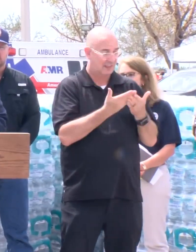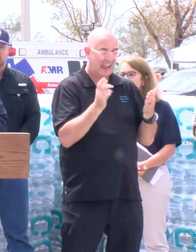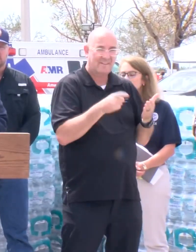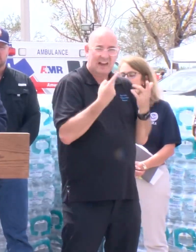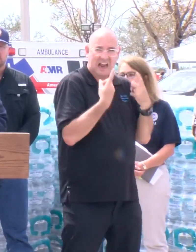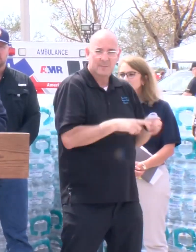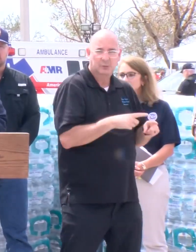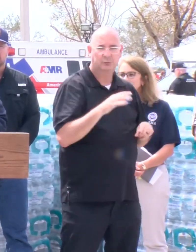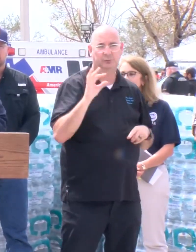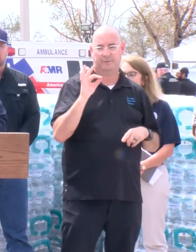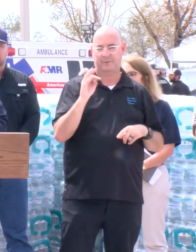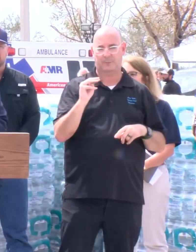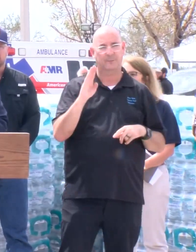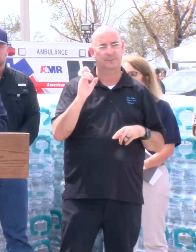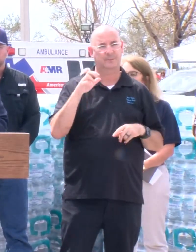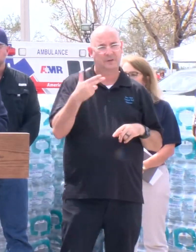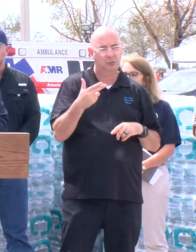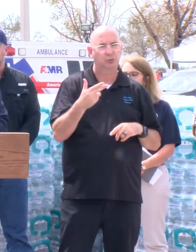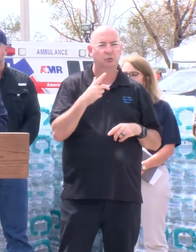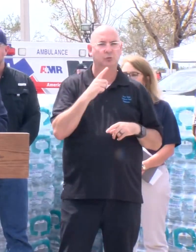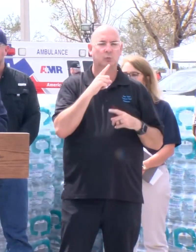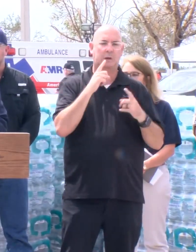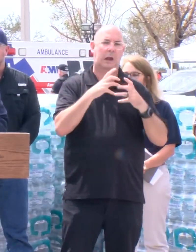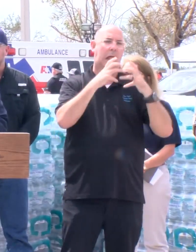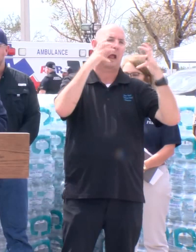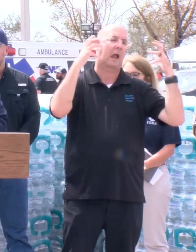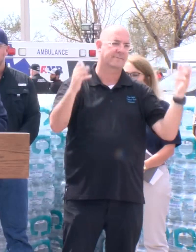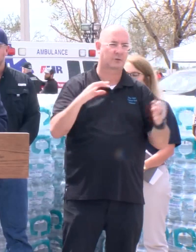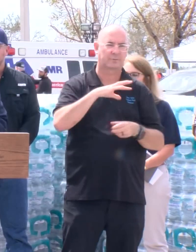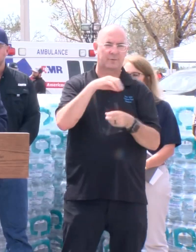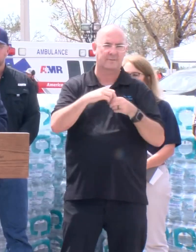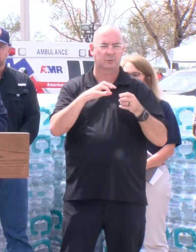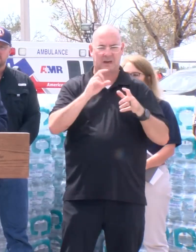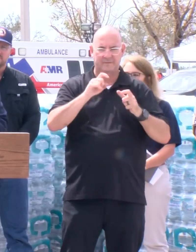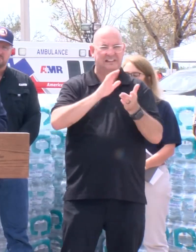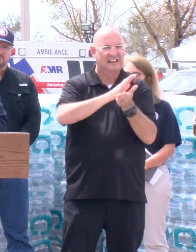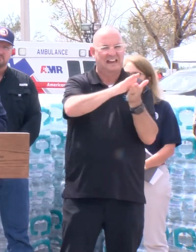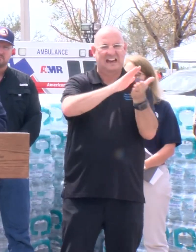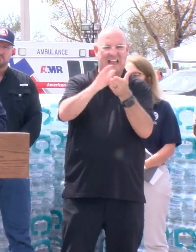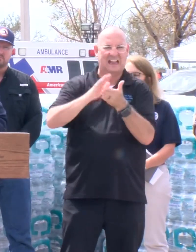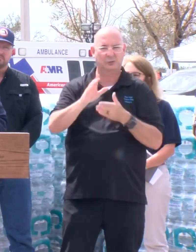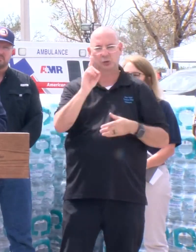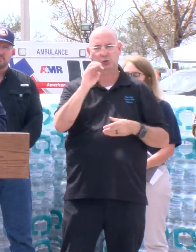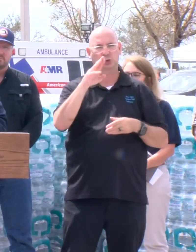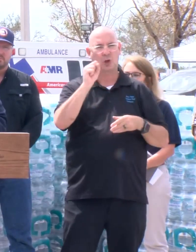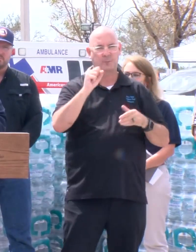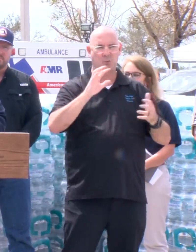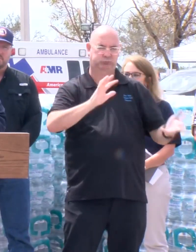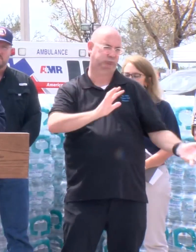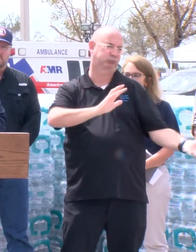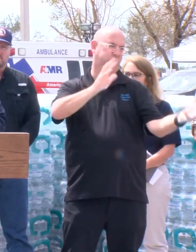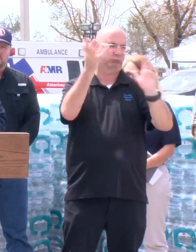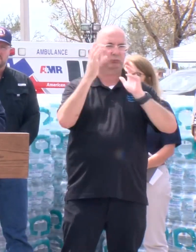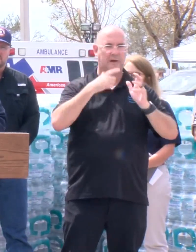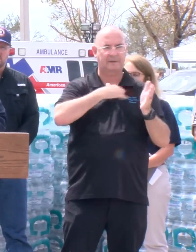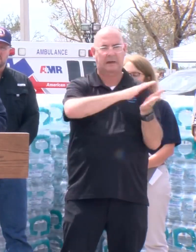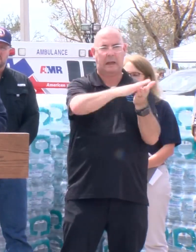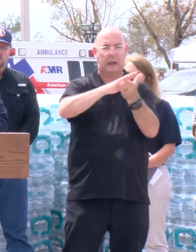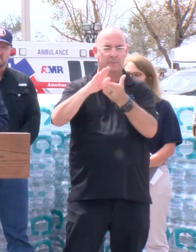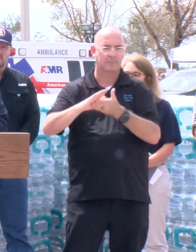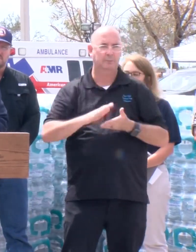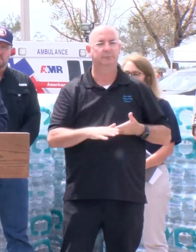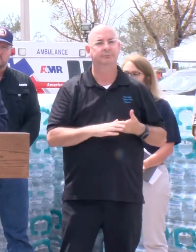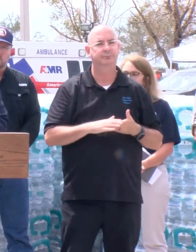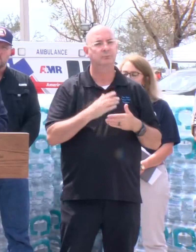debris out of there. And they're working really hard on that, but that's a major debris effort. So you have the debris removal, traditional debris.